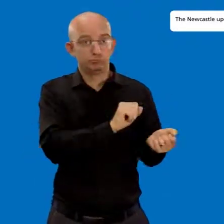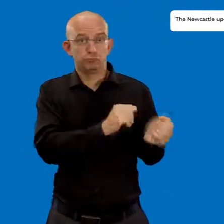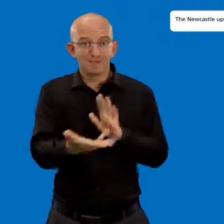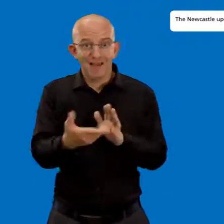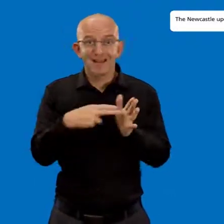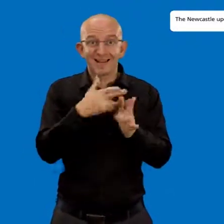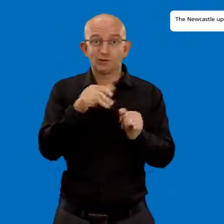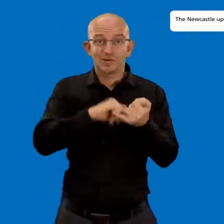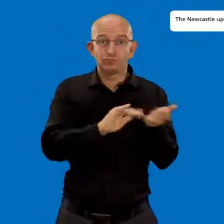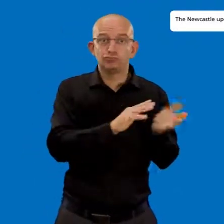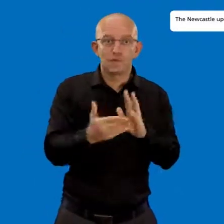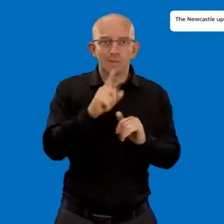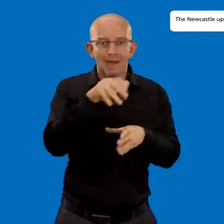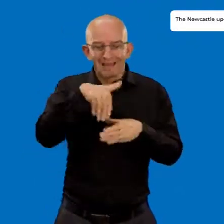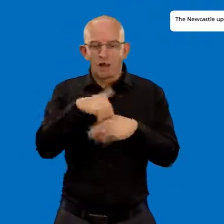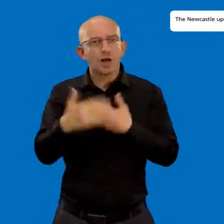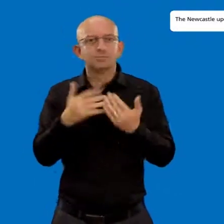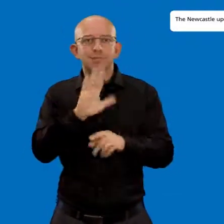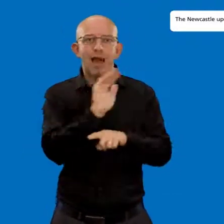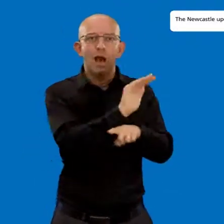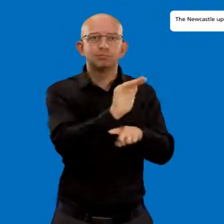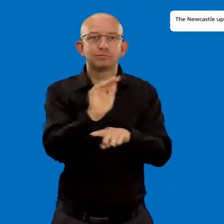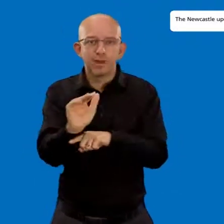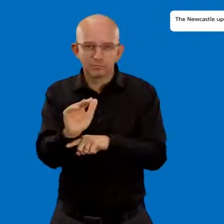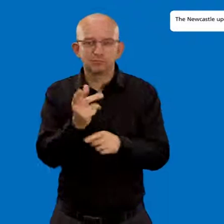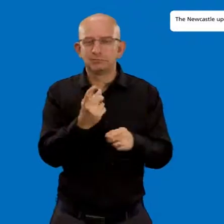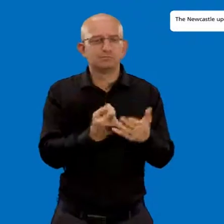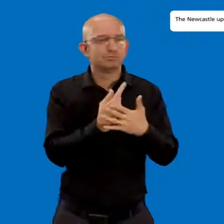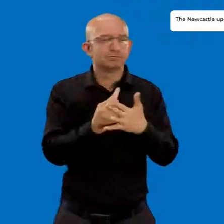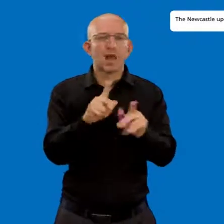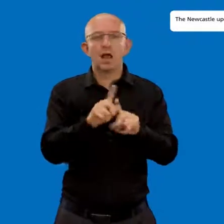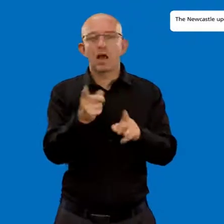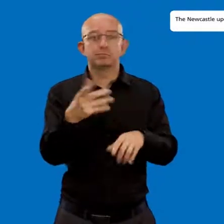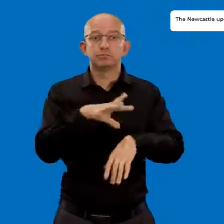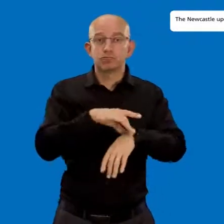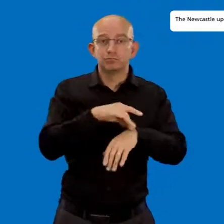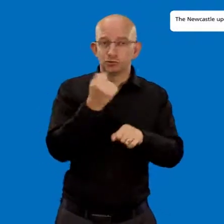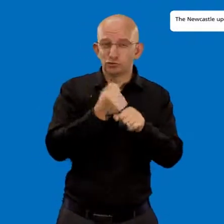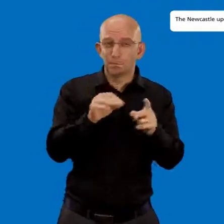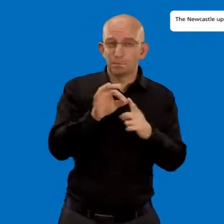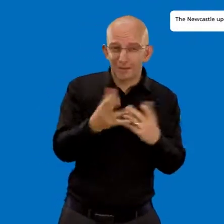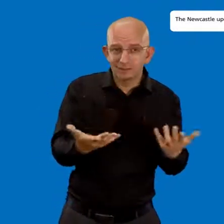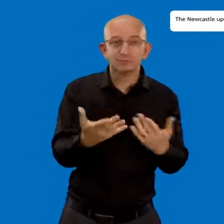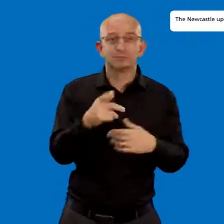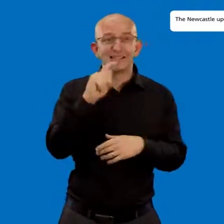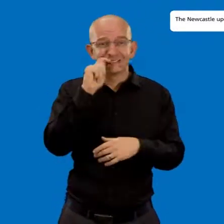services outside of the hospital on a contractual basis. For example, GPs,